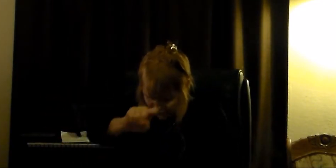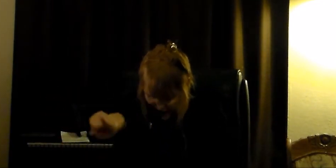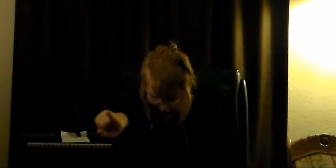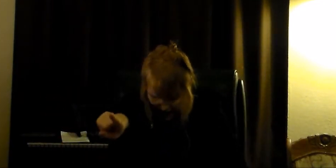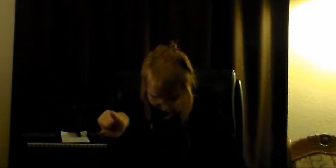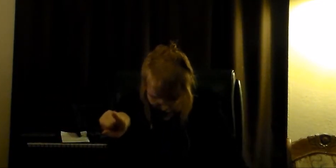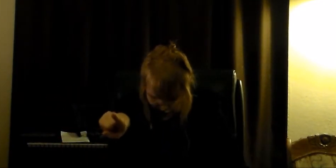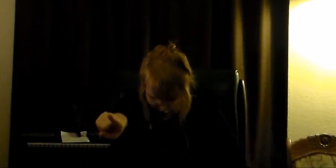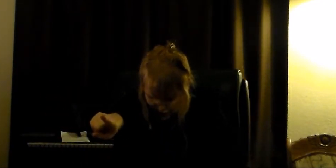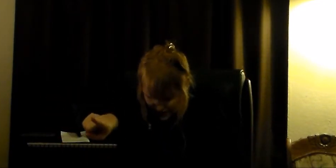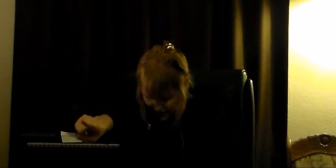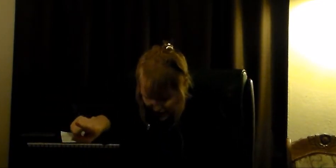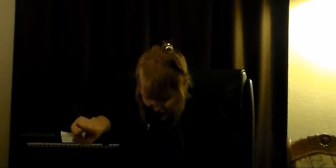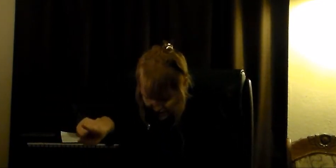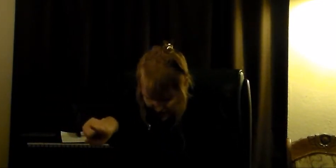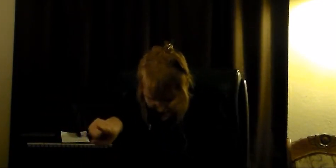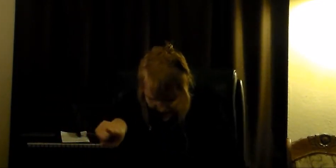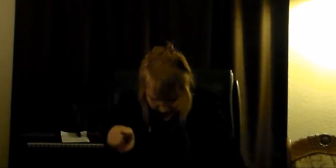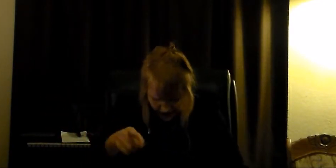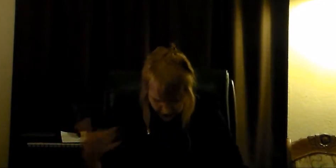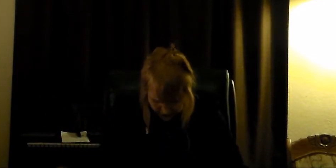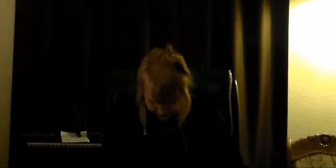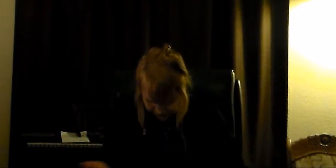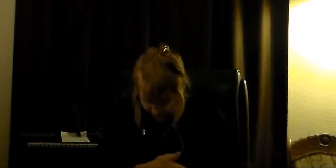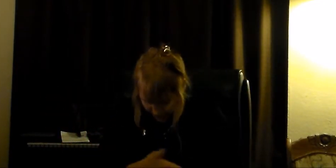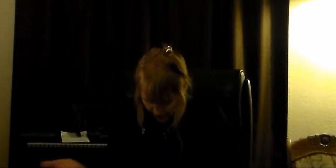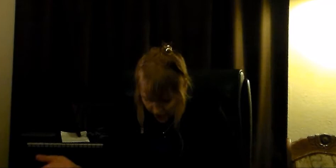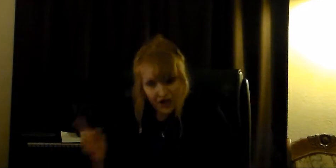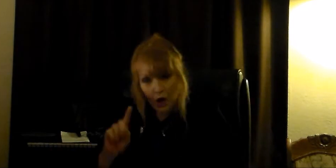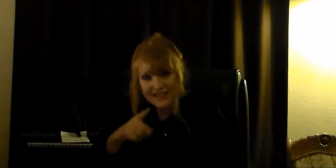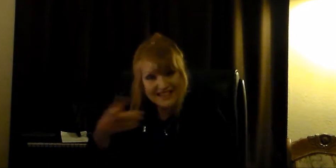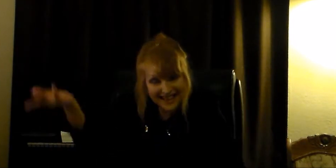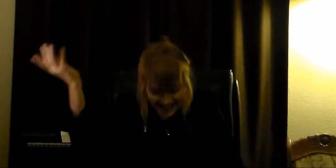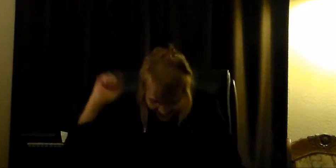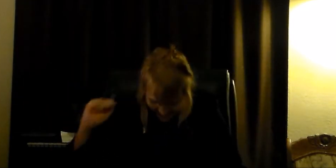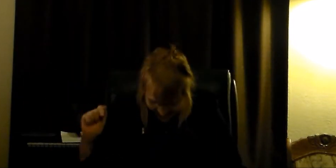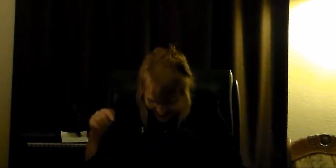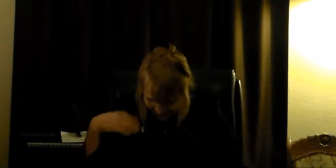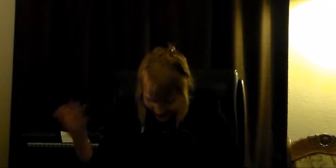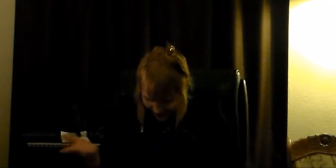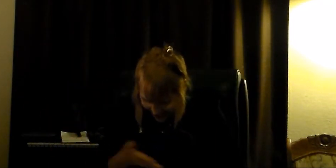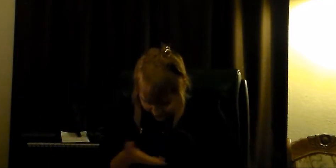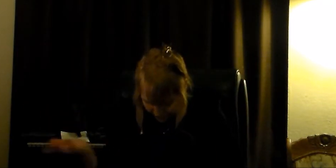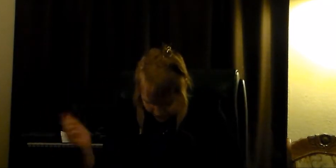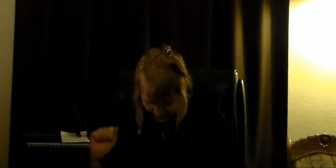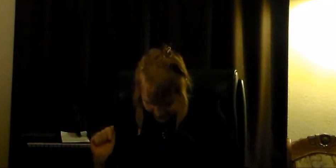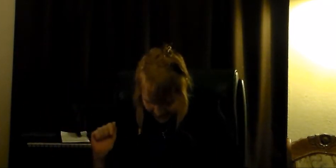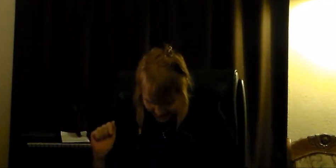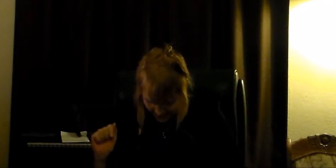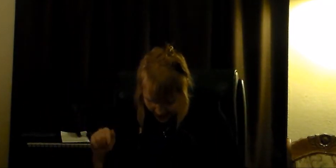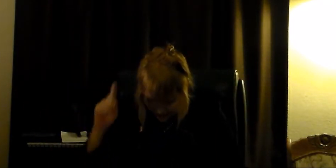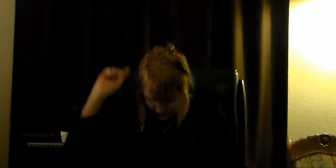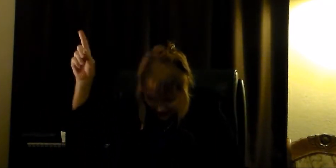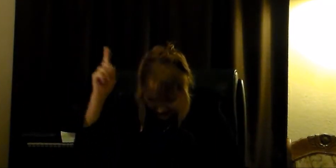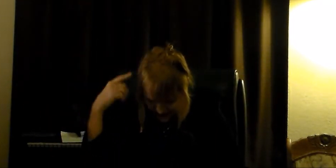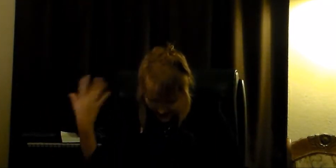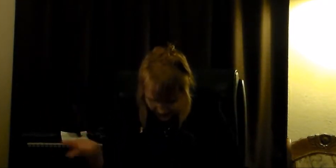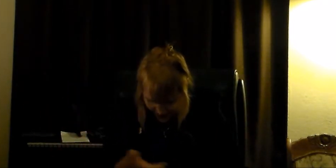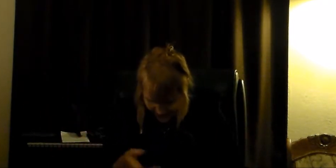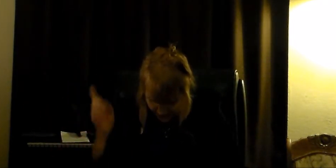from the idols you use here, amen, amen, there. No one said that life would be easy, but life is everlasting